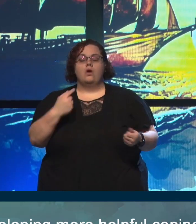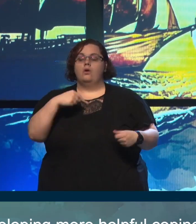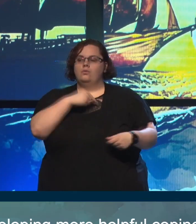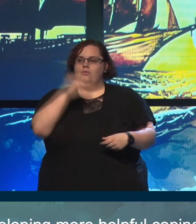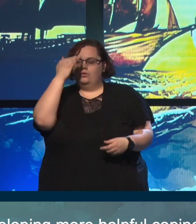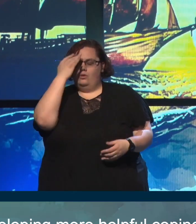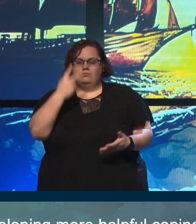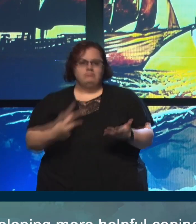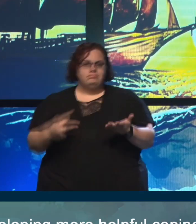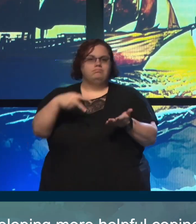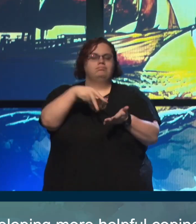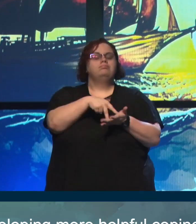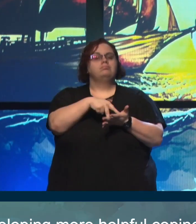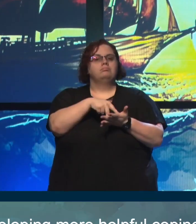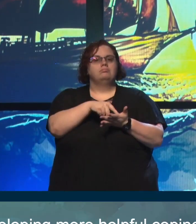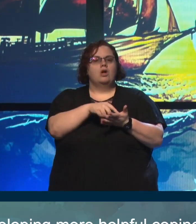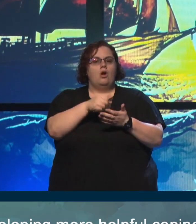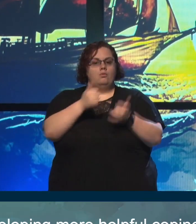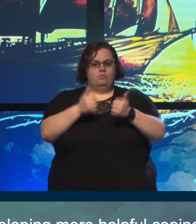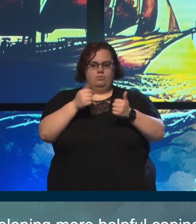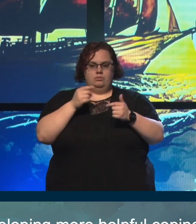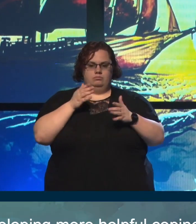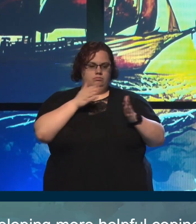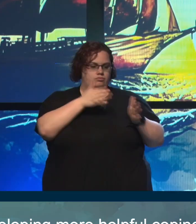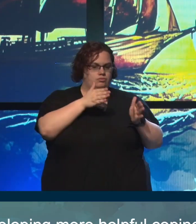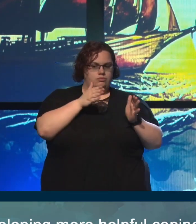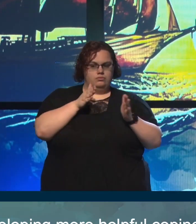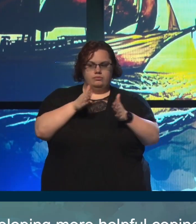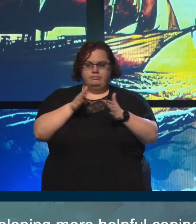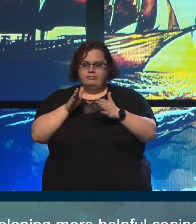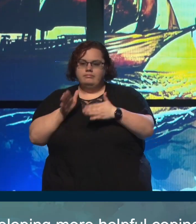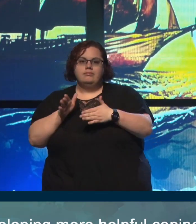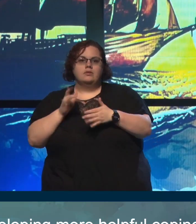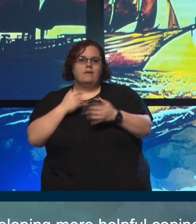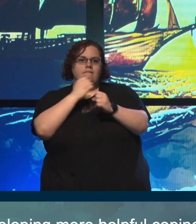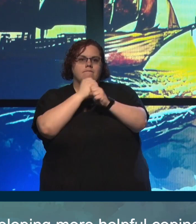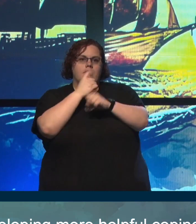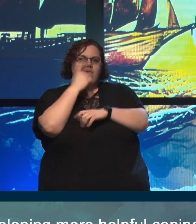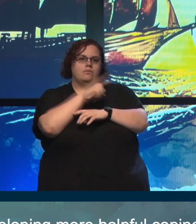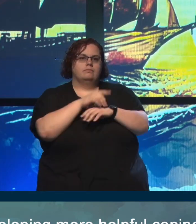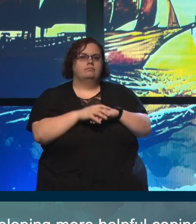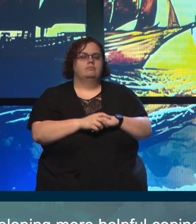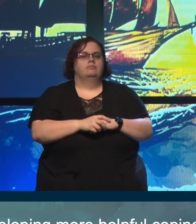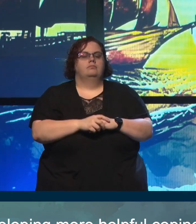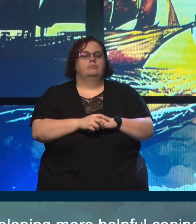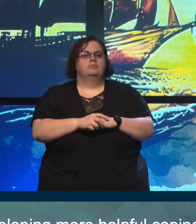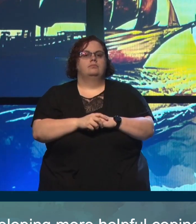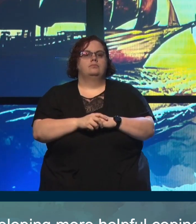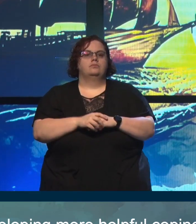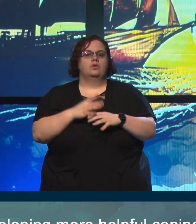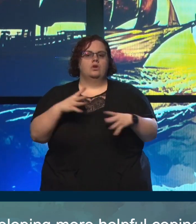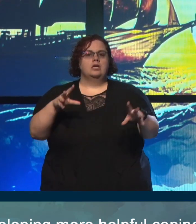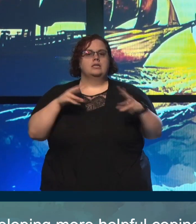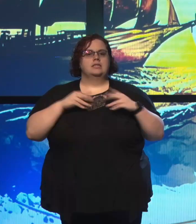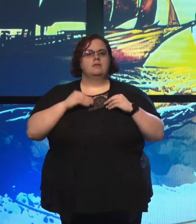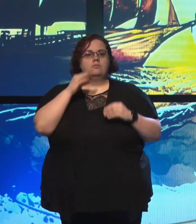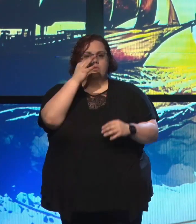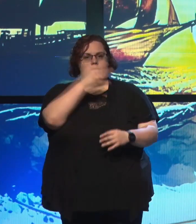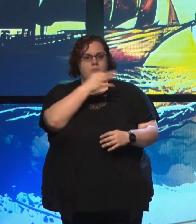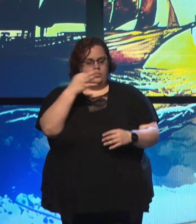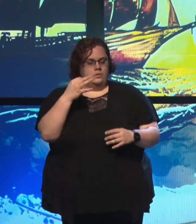stand up. We can know which direction to put our effort and energy to fight for. So we're going to receive communion here in a